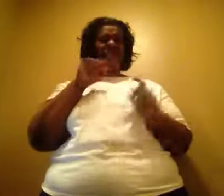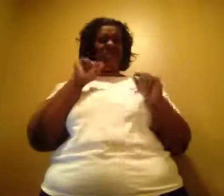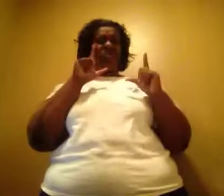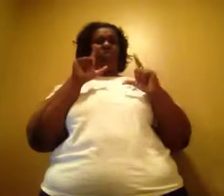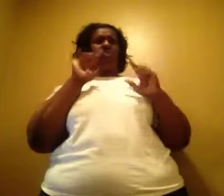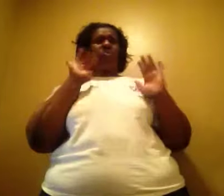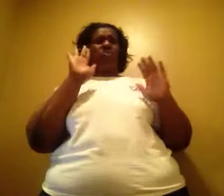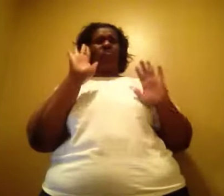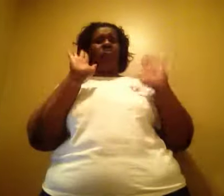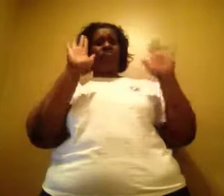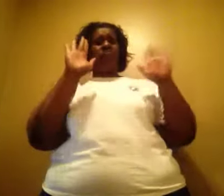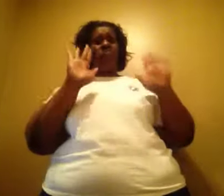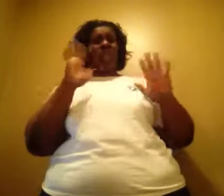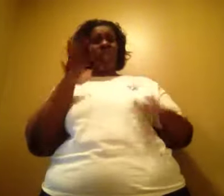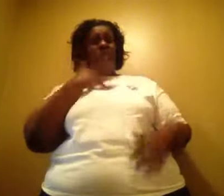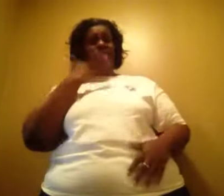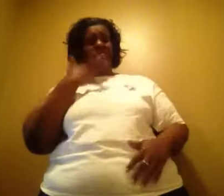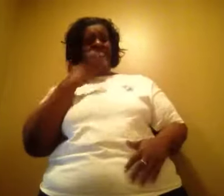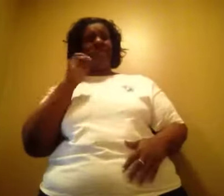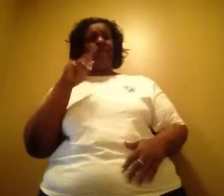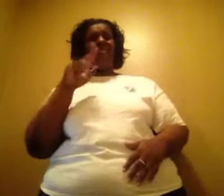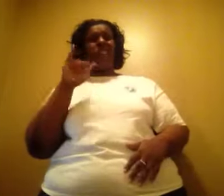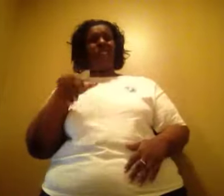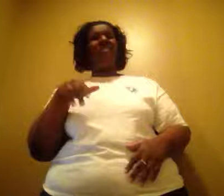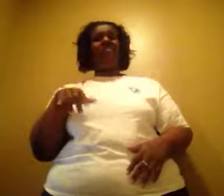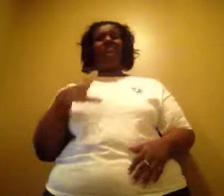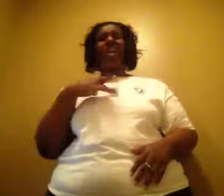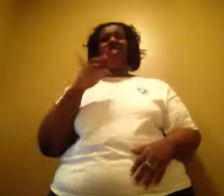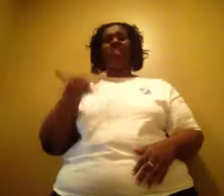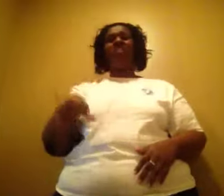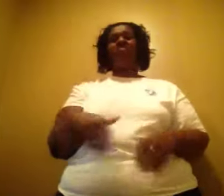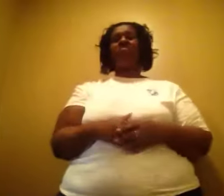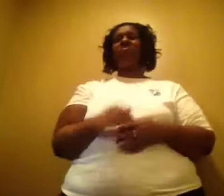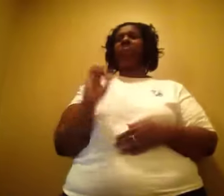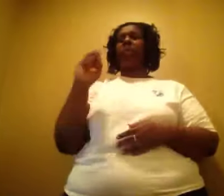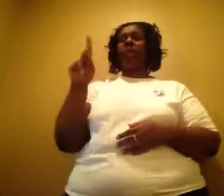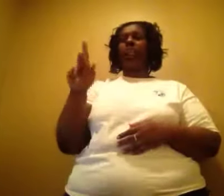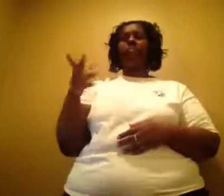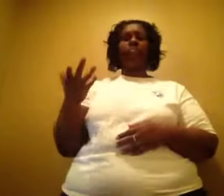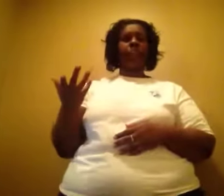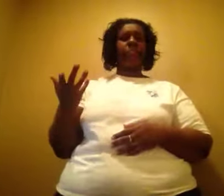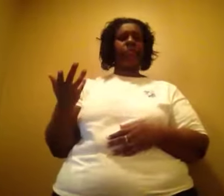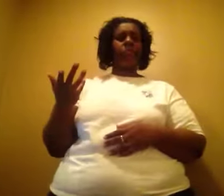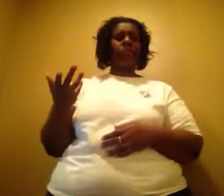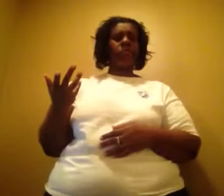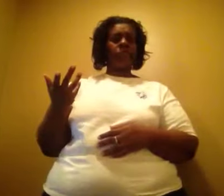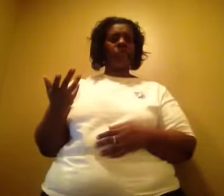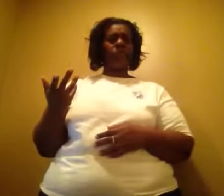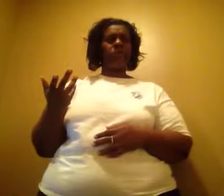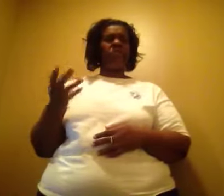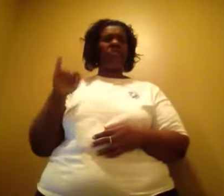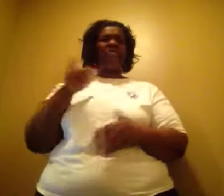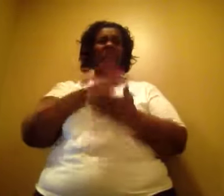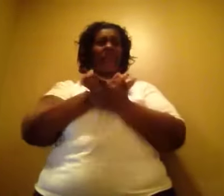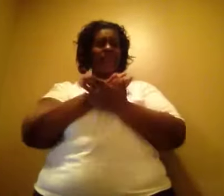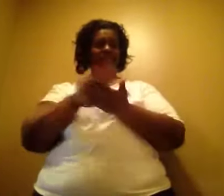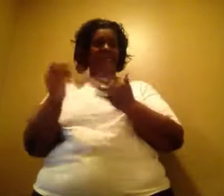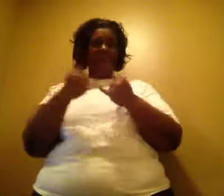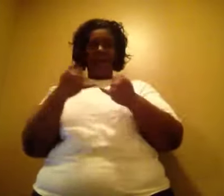let me see. Oh, yeah, look at that. Okay, so that's a nice-looking line. I'm going to feel bad